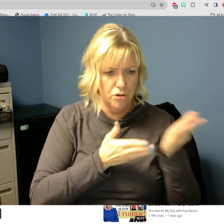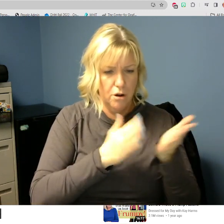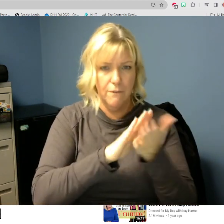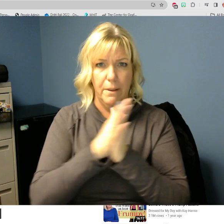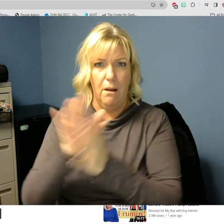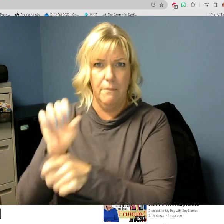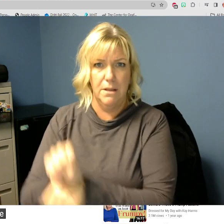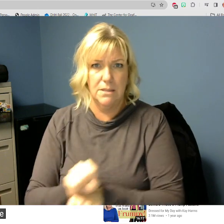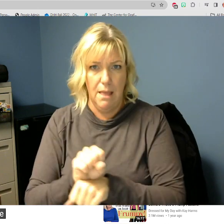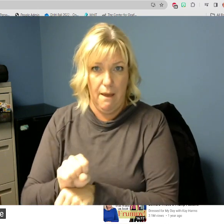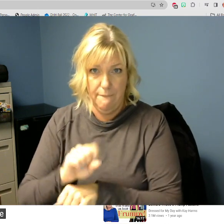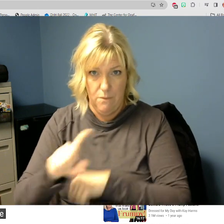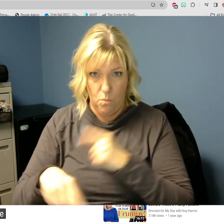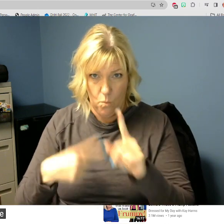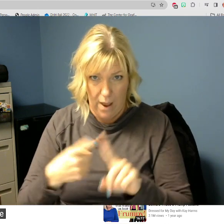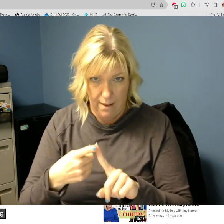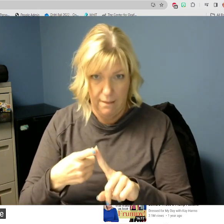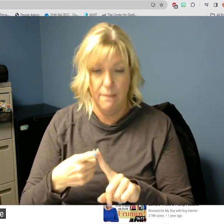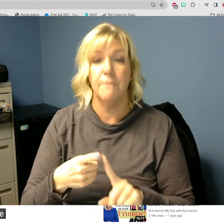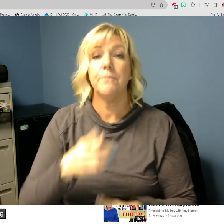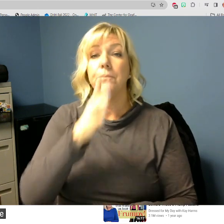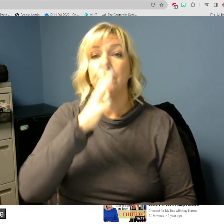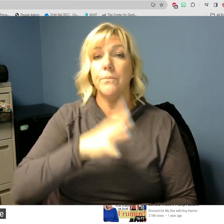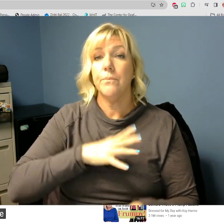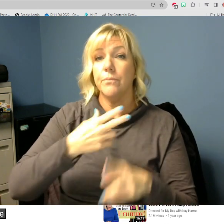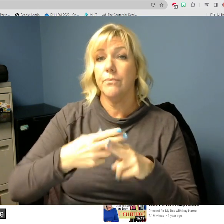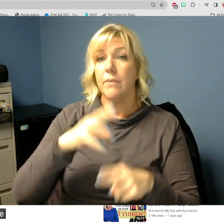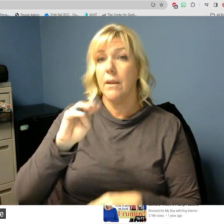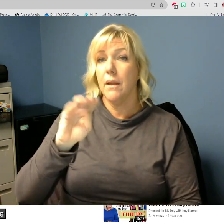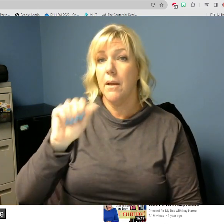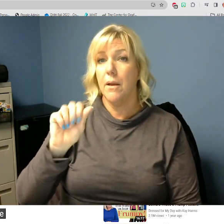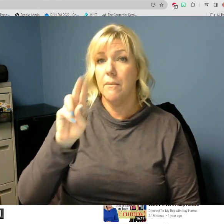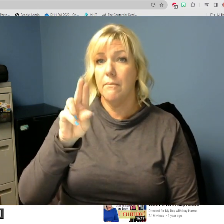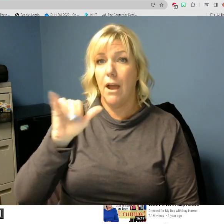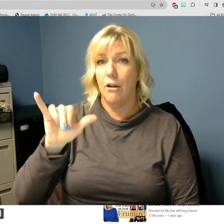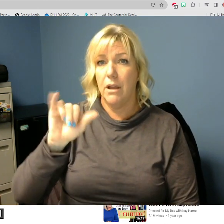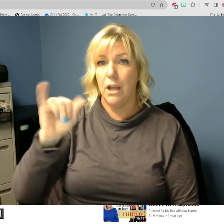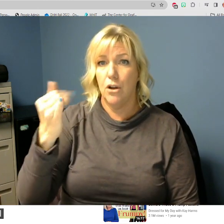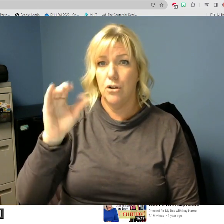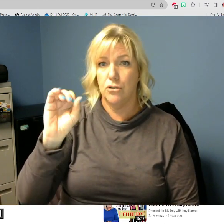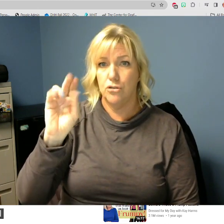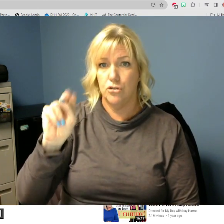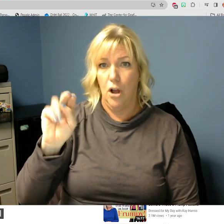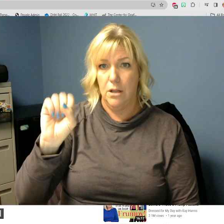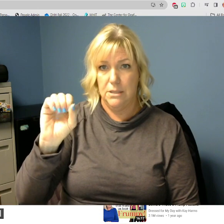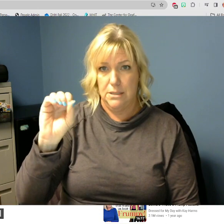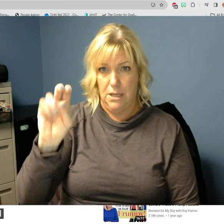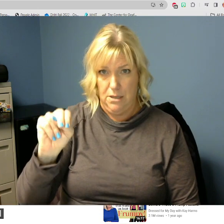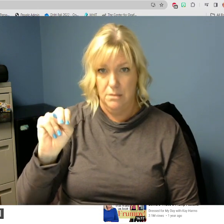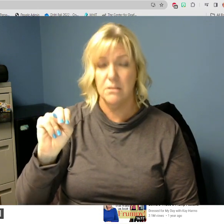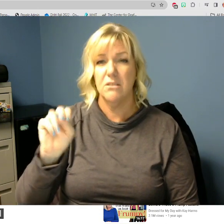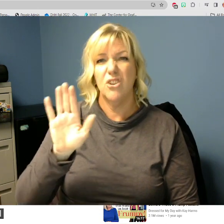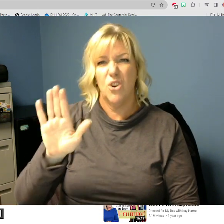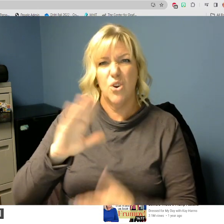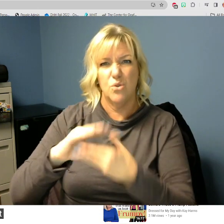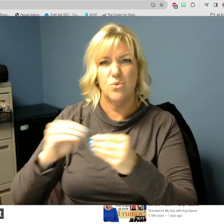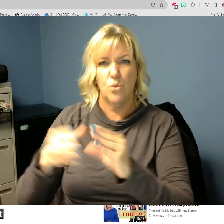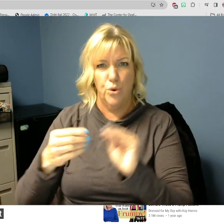Johnson, she really shows that this takes place over a lifetime, right? That this doesn't just happen all at